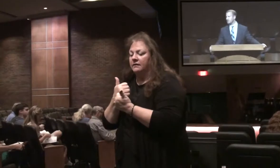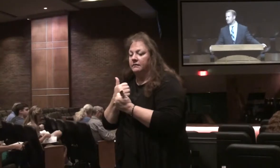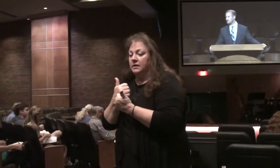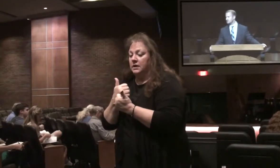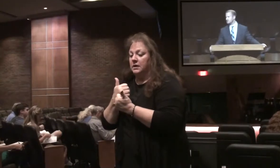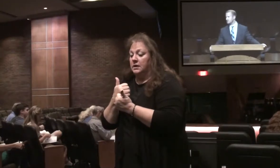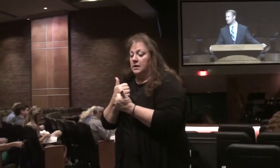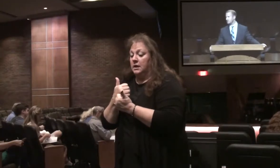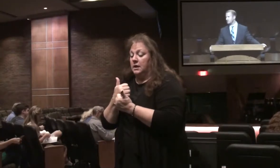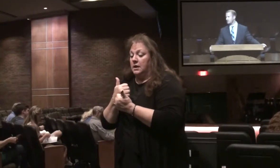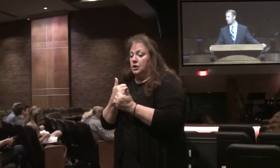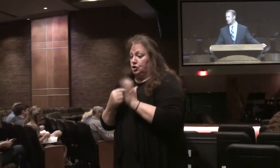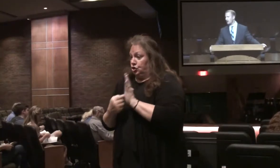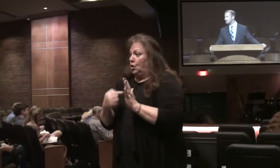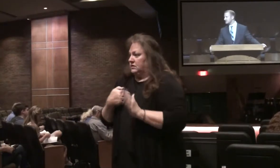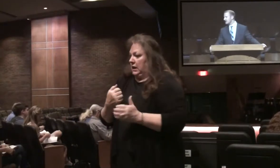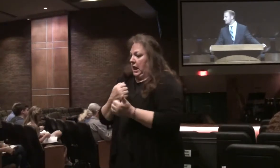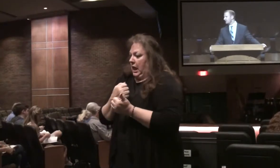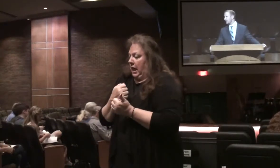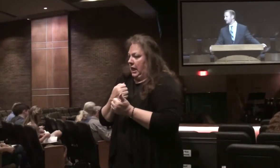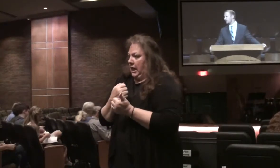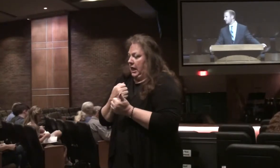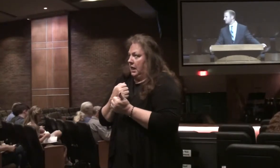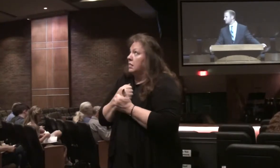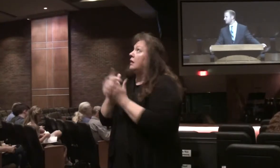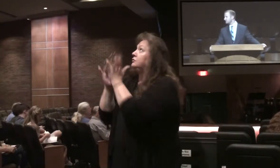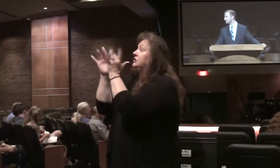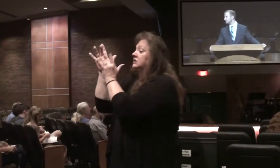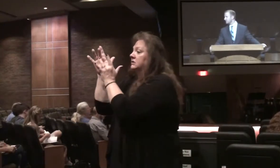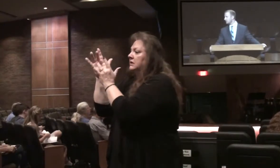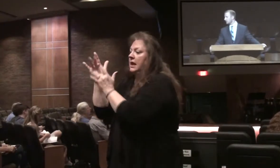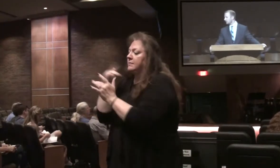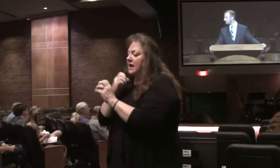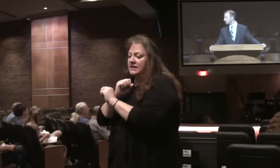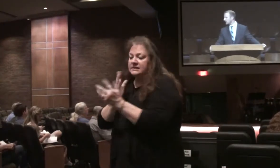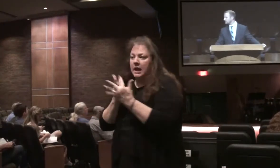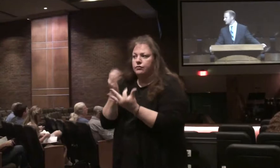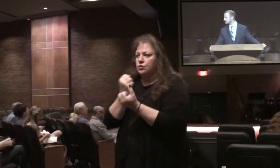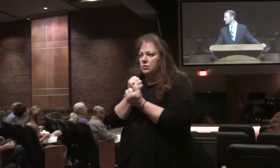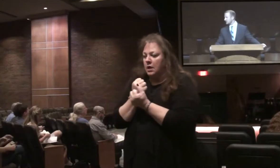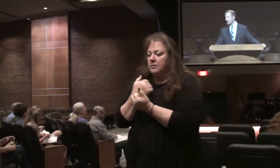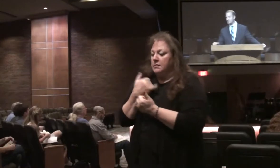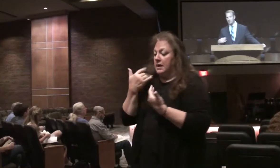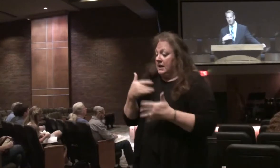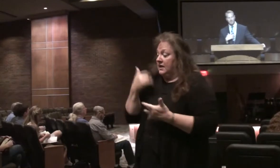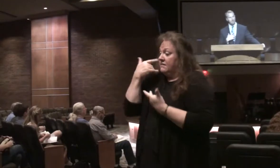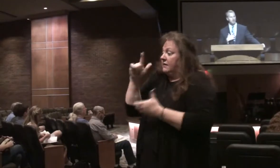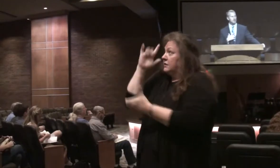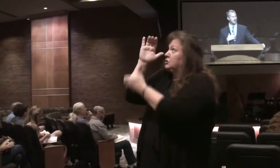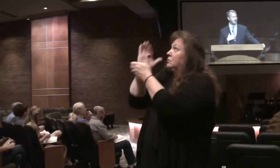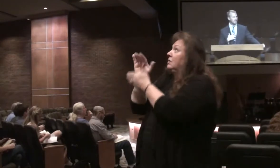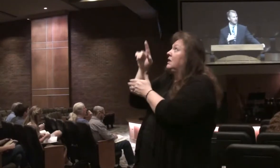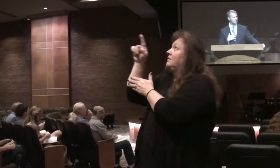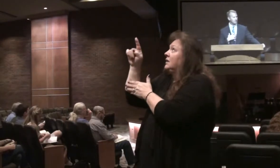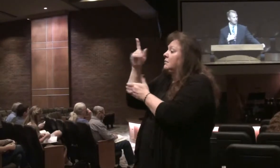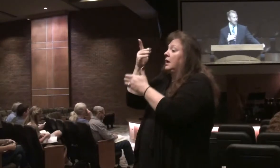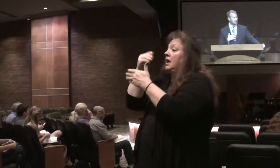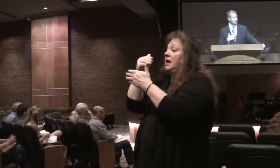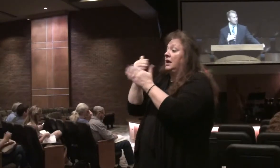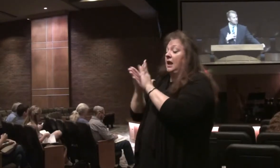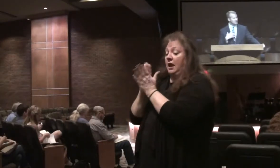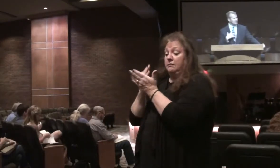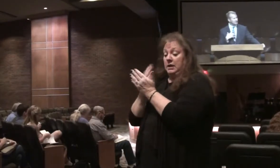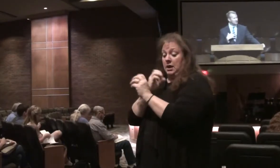of believers. We are not saved by our love, but those who have trusted Christ and been born again,